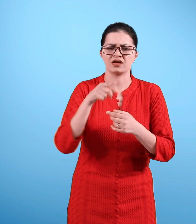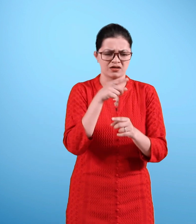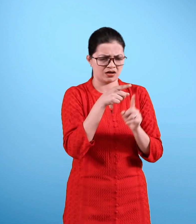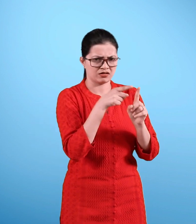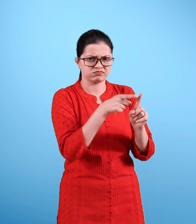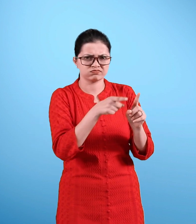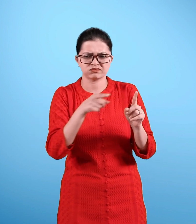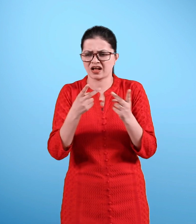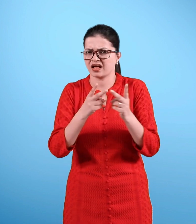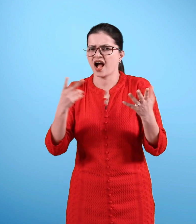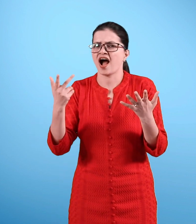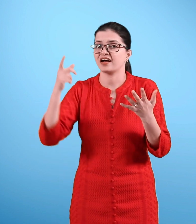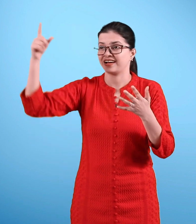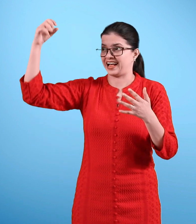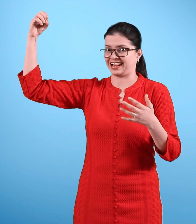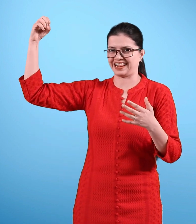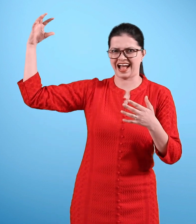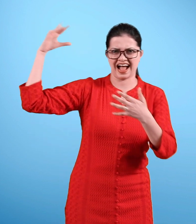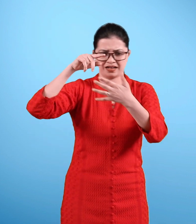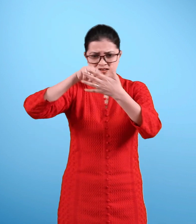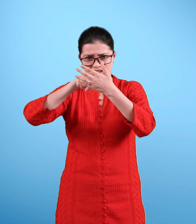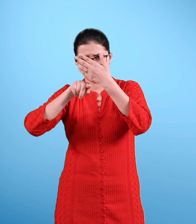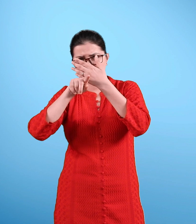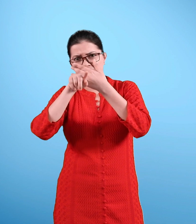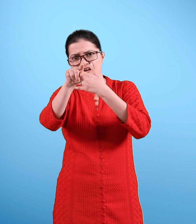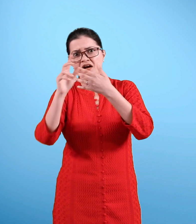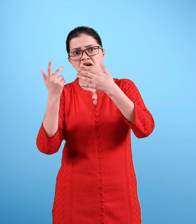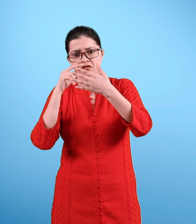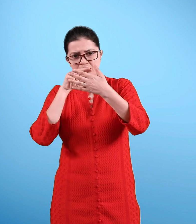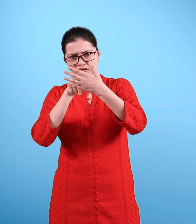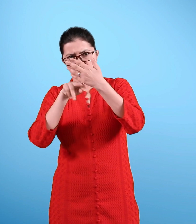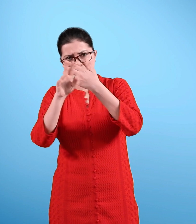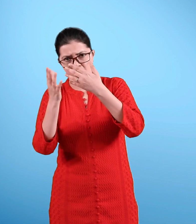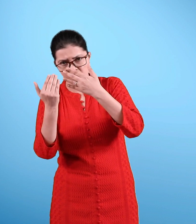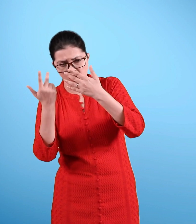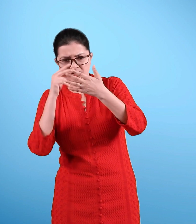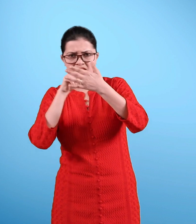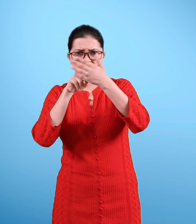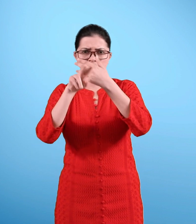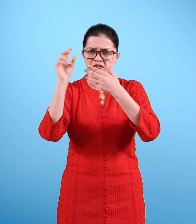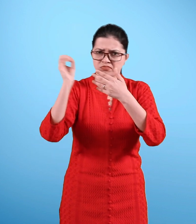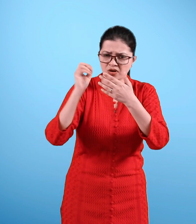depending on whether it allows light to pass through it completely, partially, or not at all.